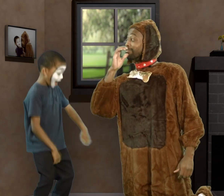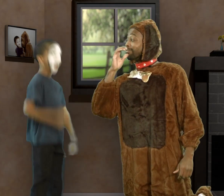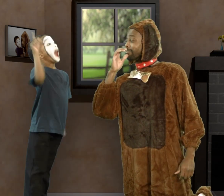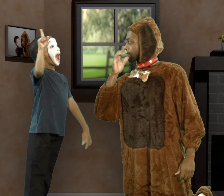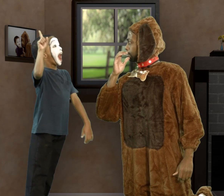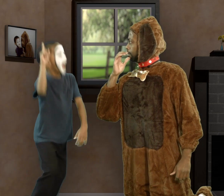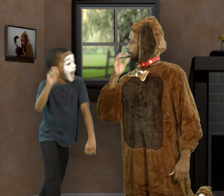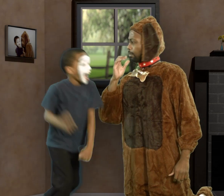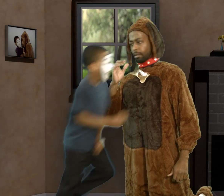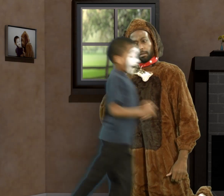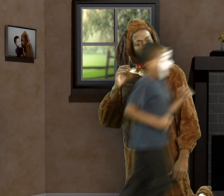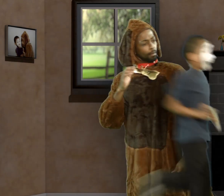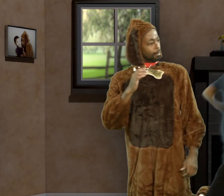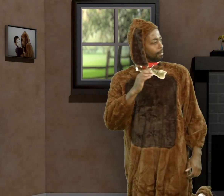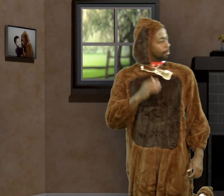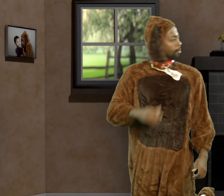Oh, I know.